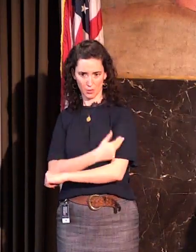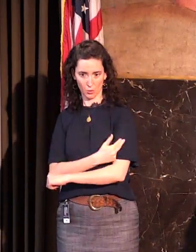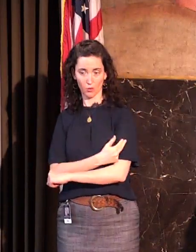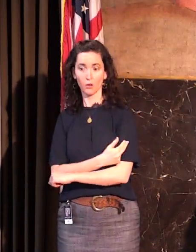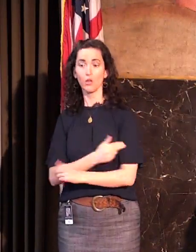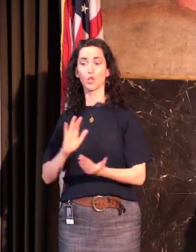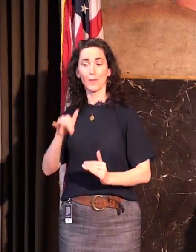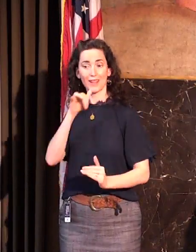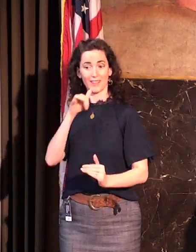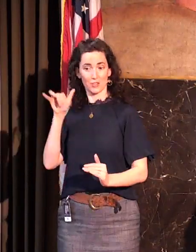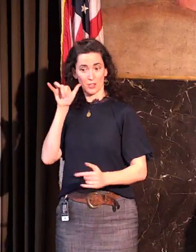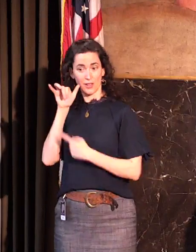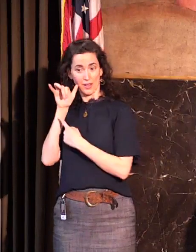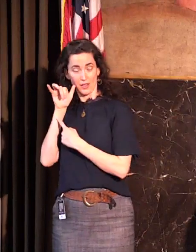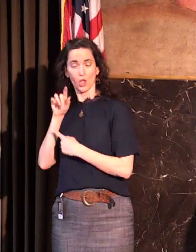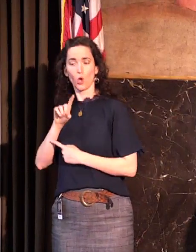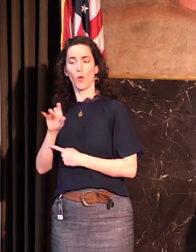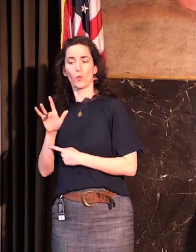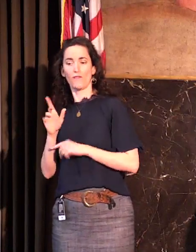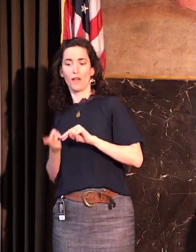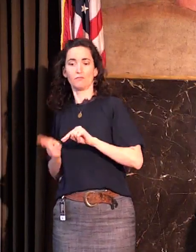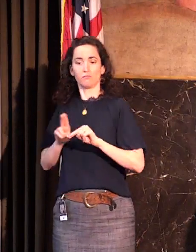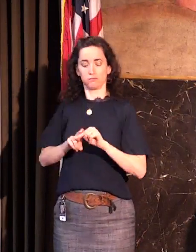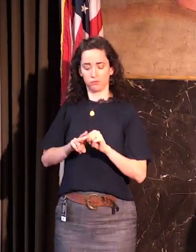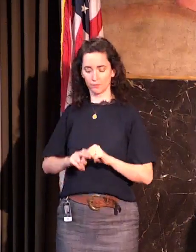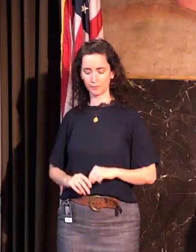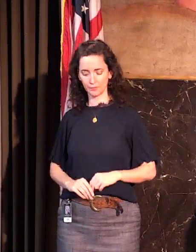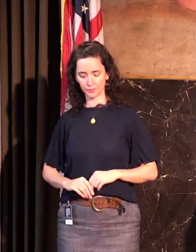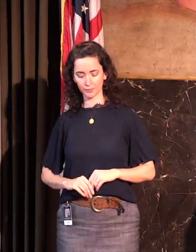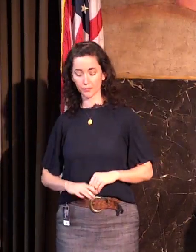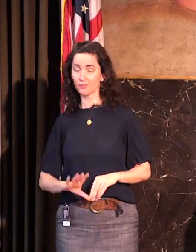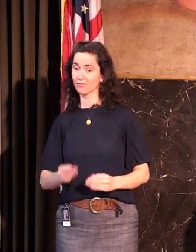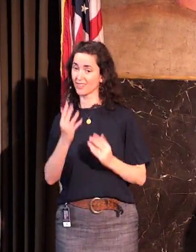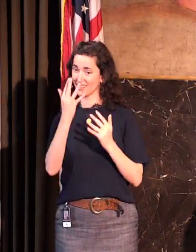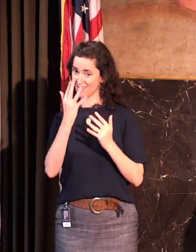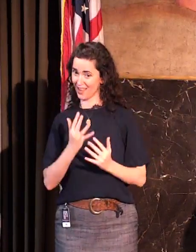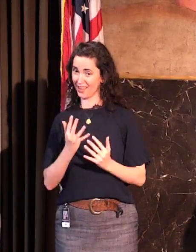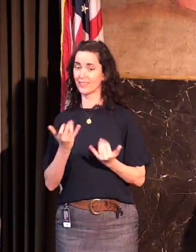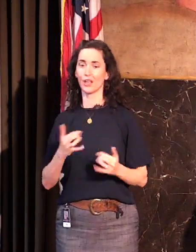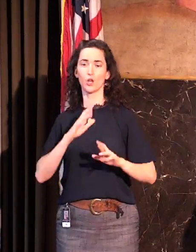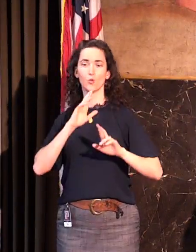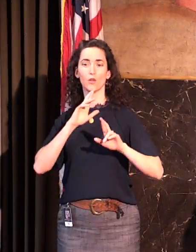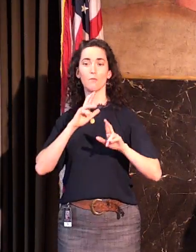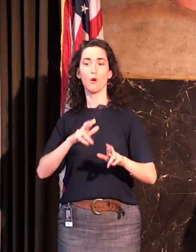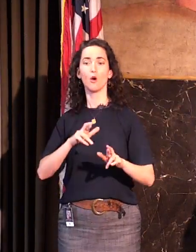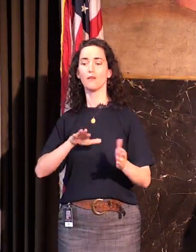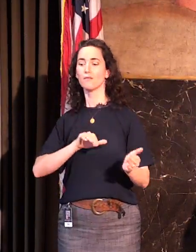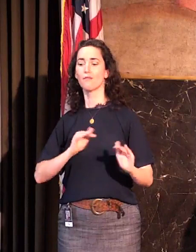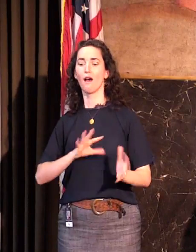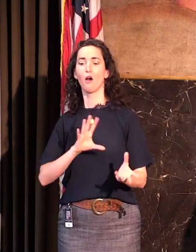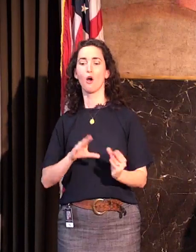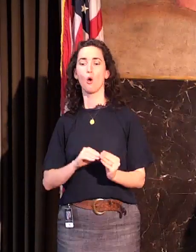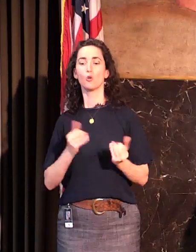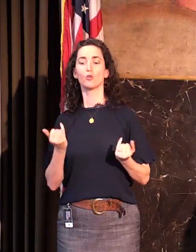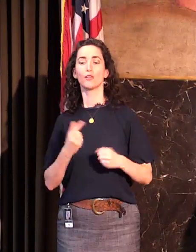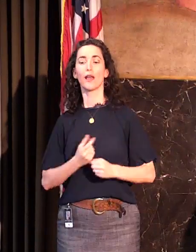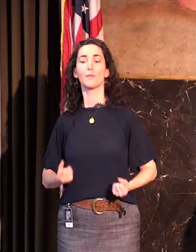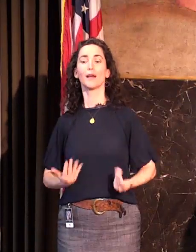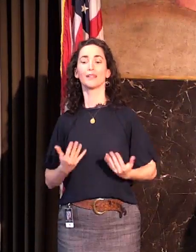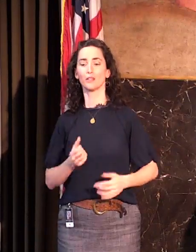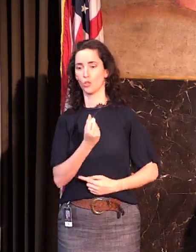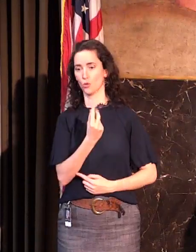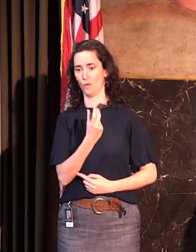of 125 since yesterday. And very sadly, we're reporting an additional 12 deaths today, which